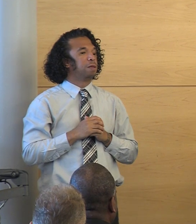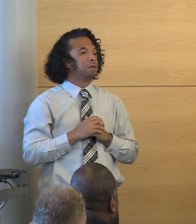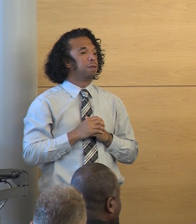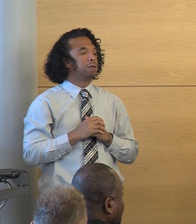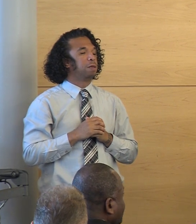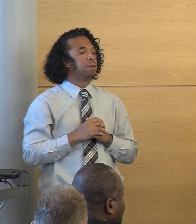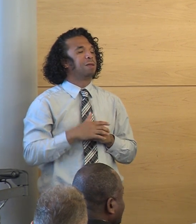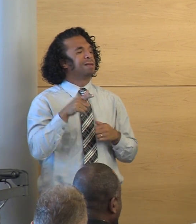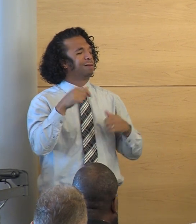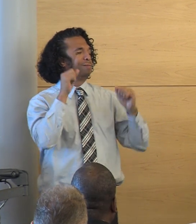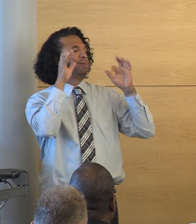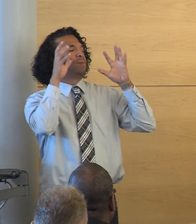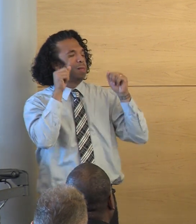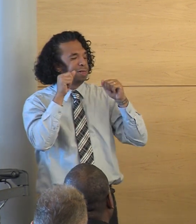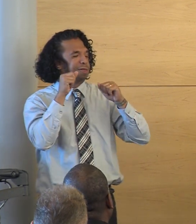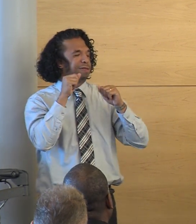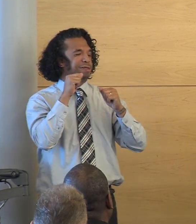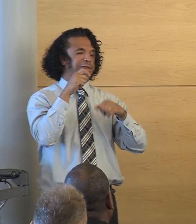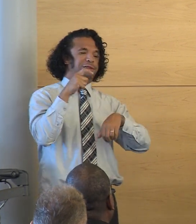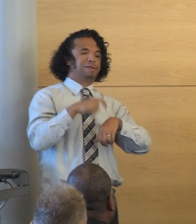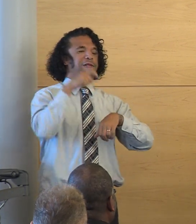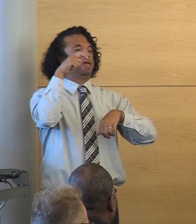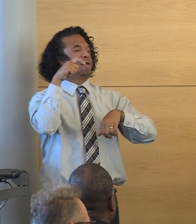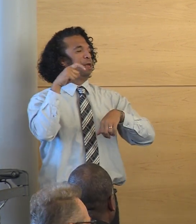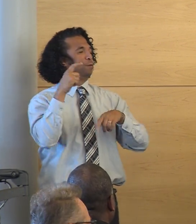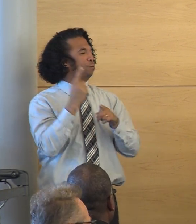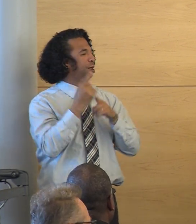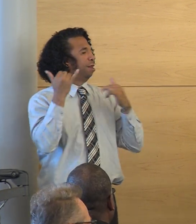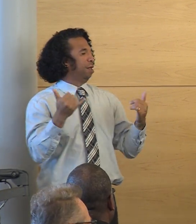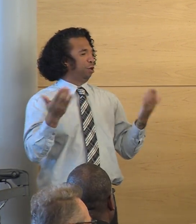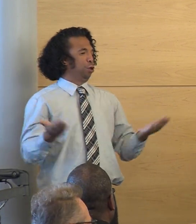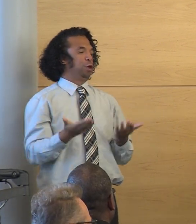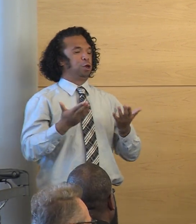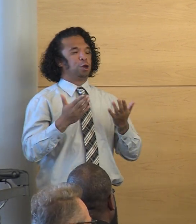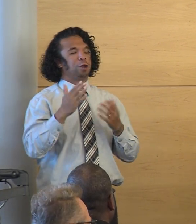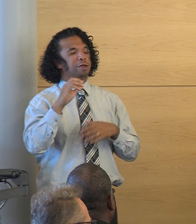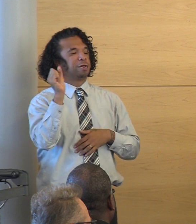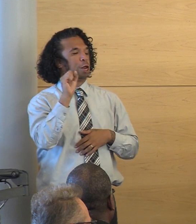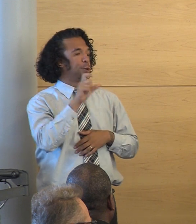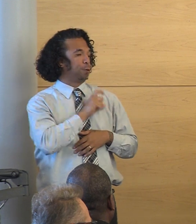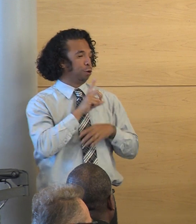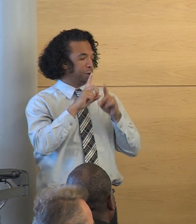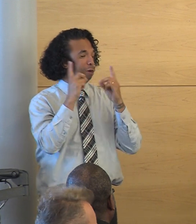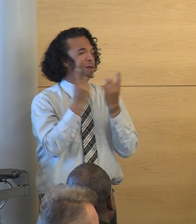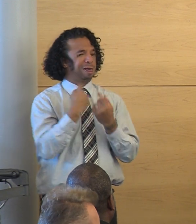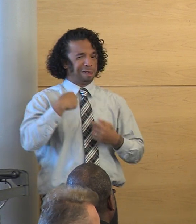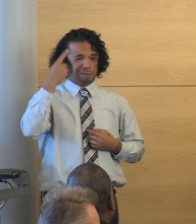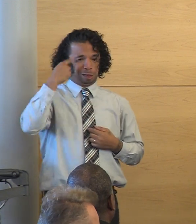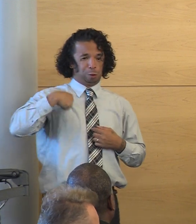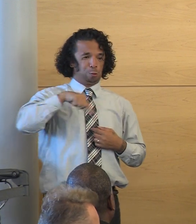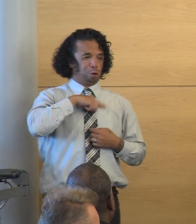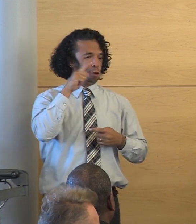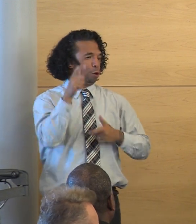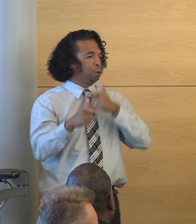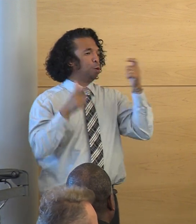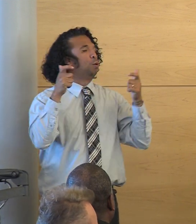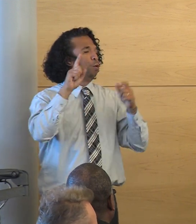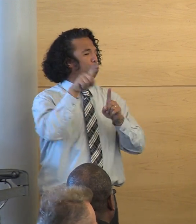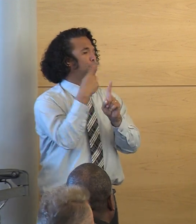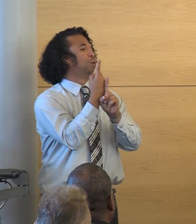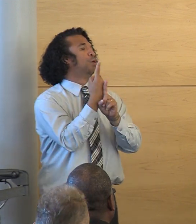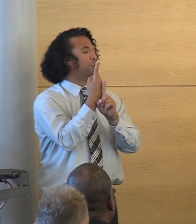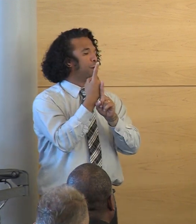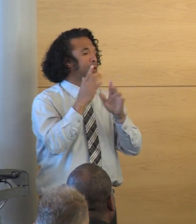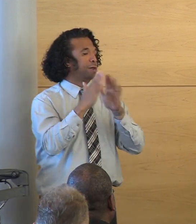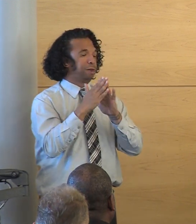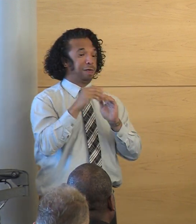It's a kind of amazing time right now for law enforcement in this city. I think we are the only large city in America that will have